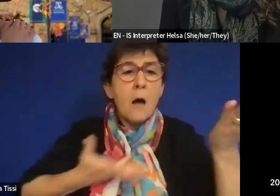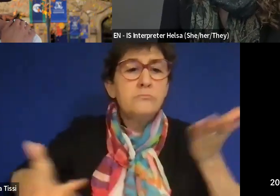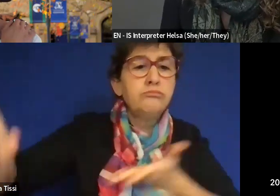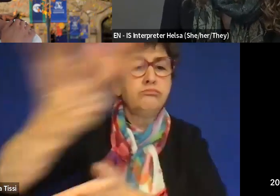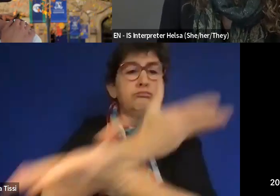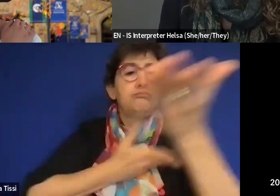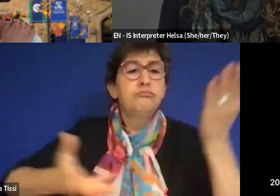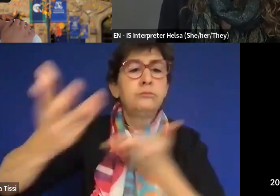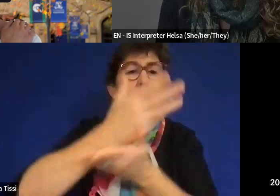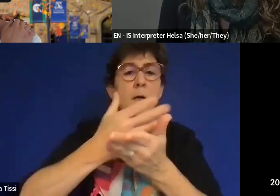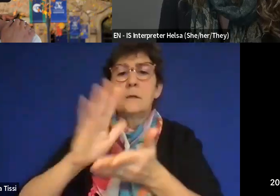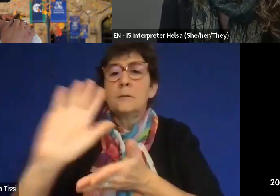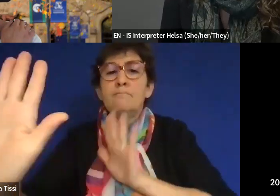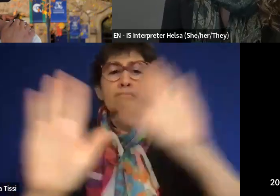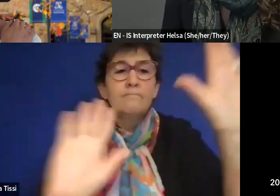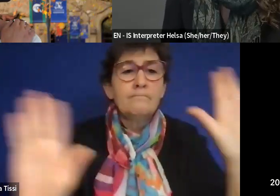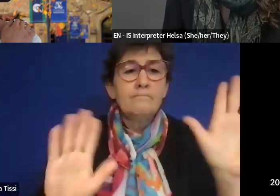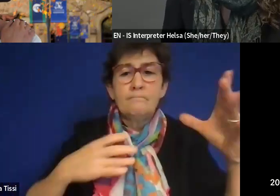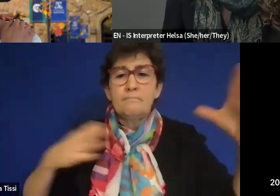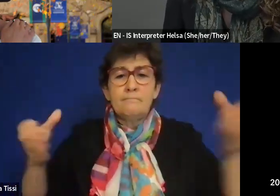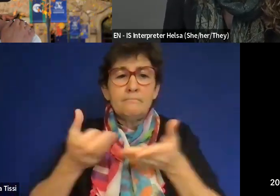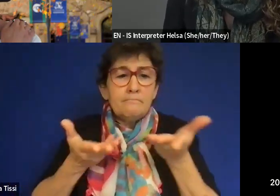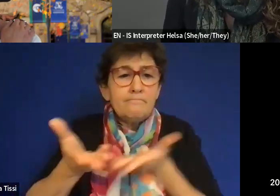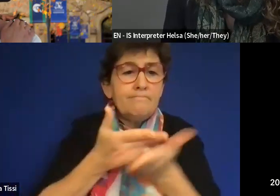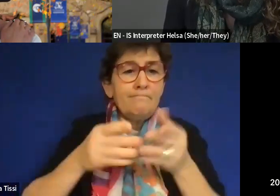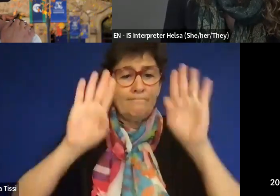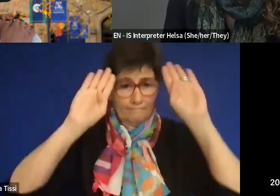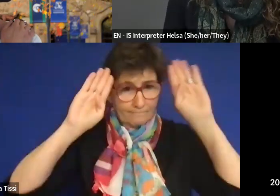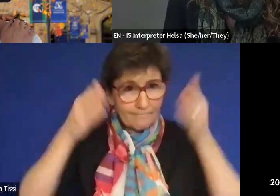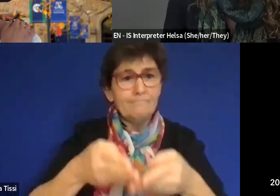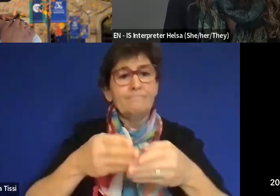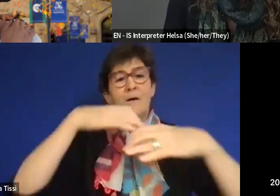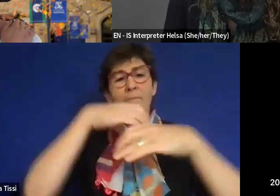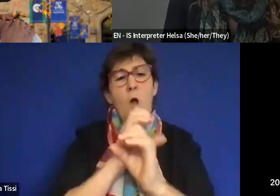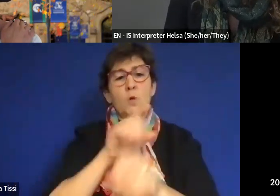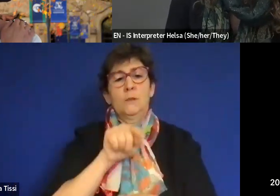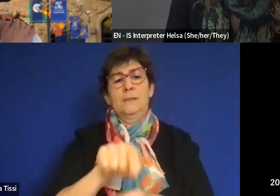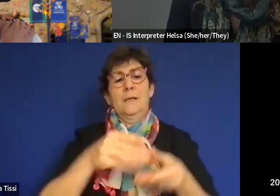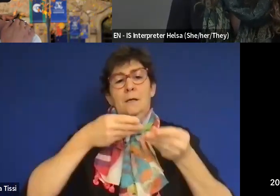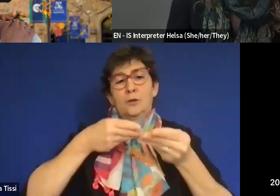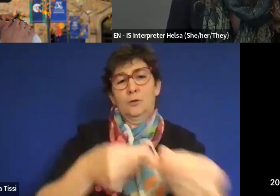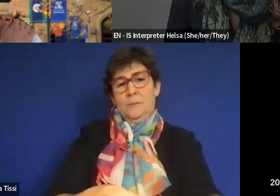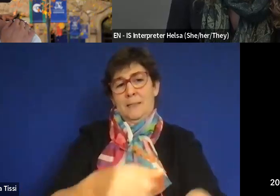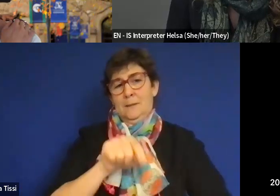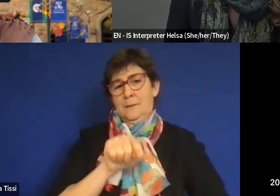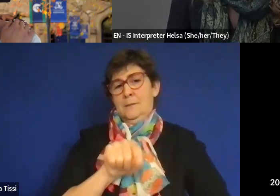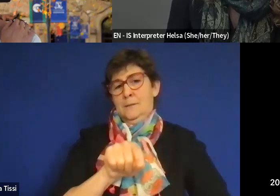have to have stats and numbers in order to do that. So in Europe, we have a European-wide sort of conversation about how to make this happen, how to do